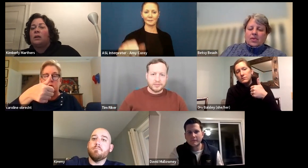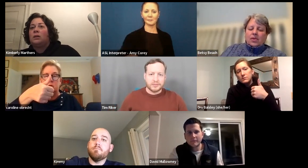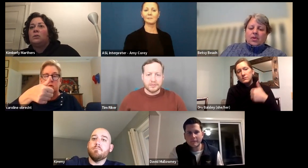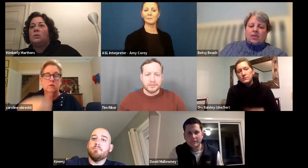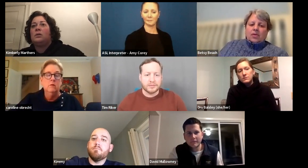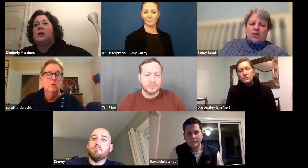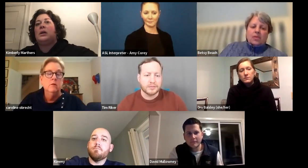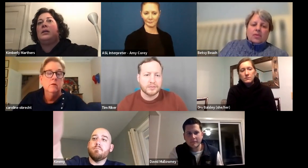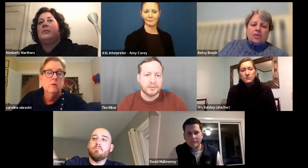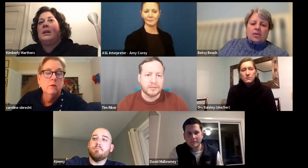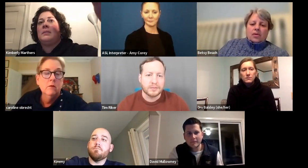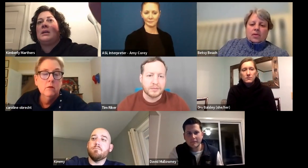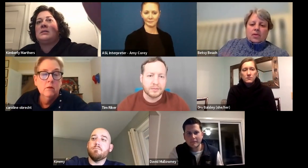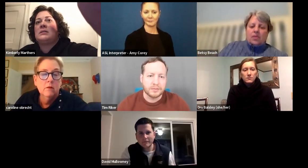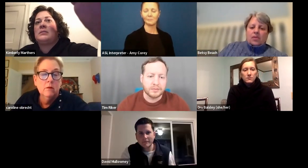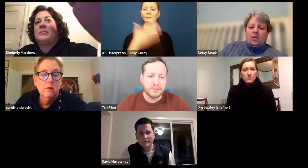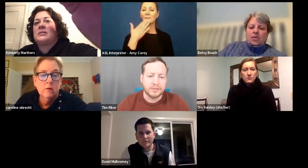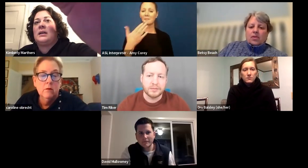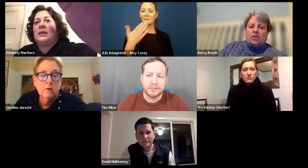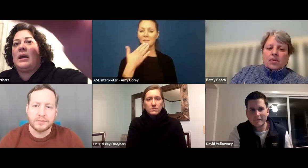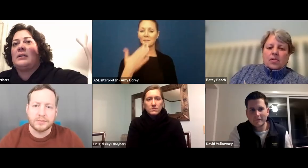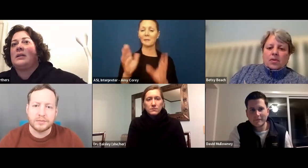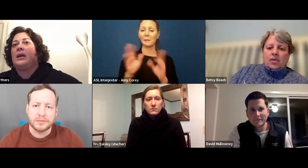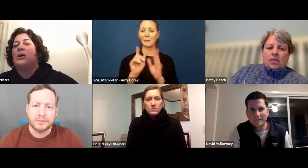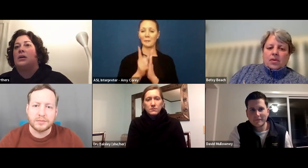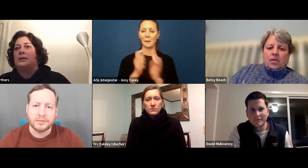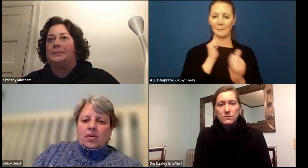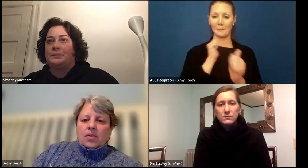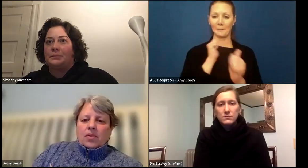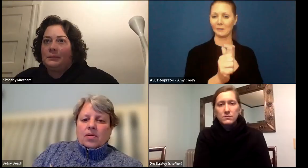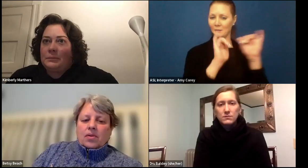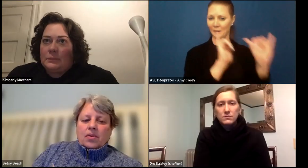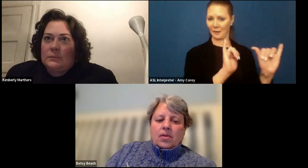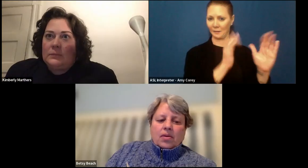Okay, thank you. And meeting minutes passing as they are.